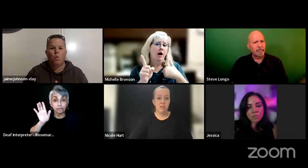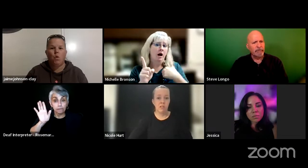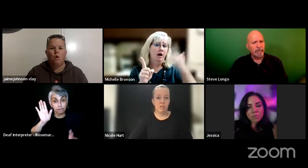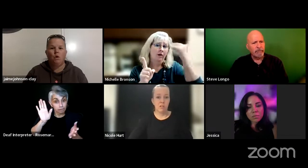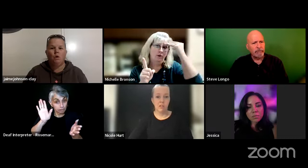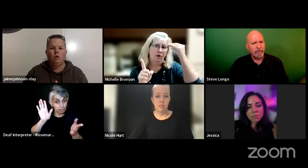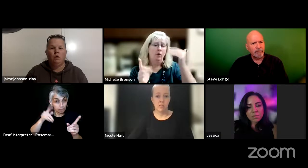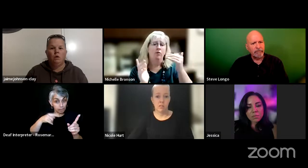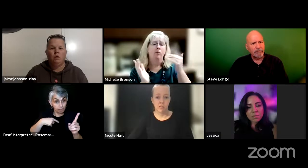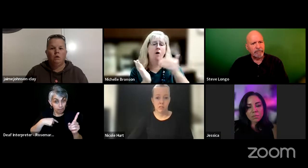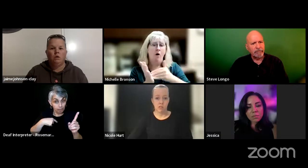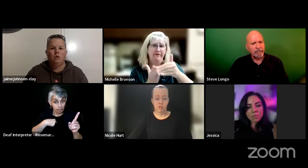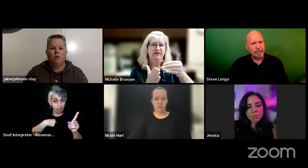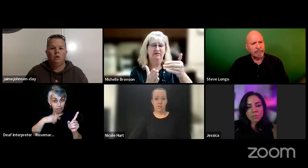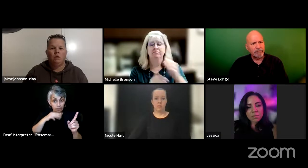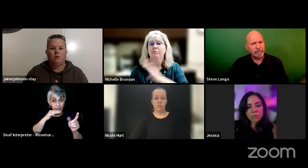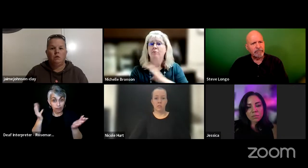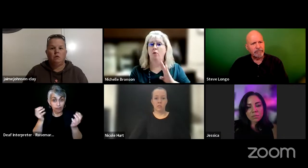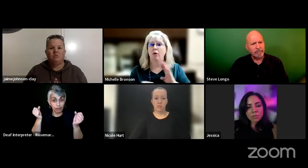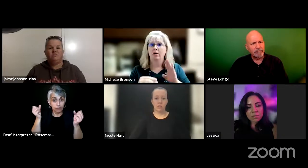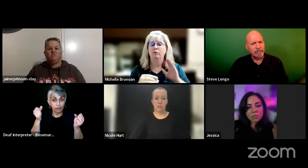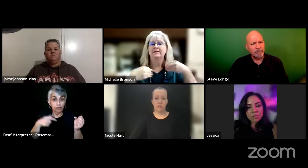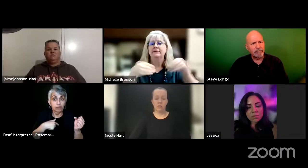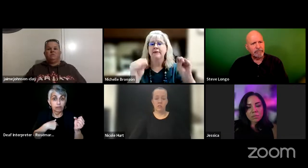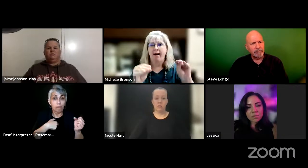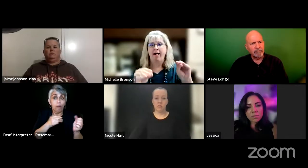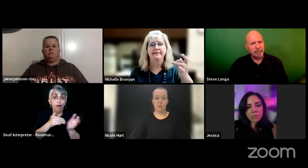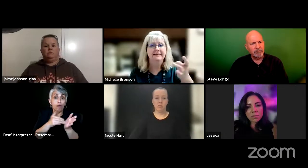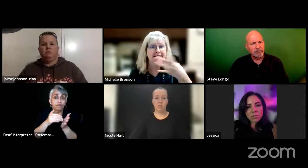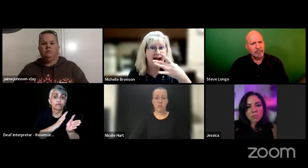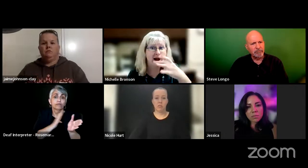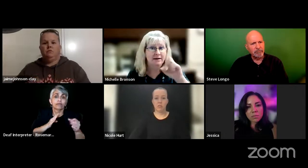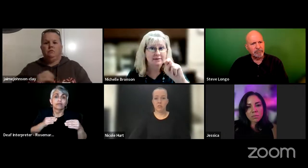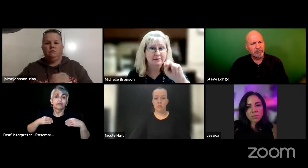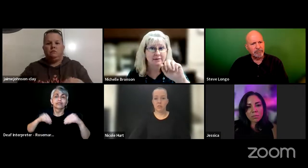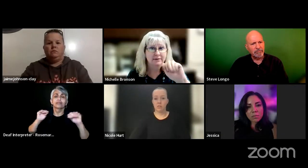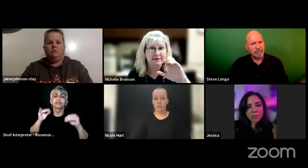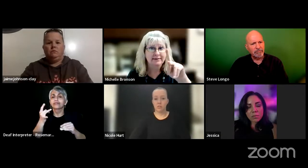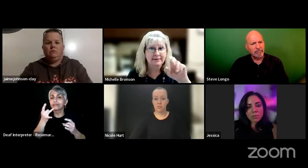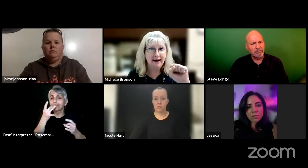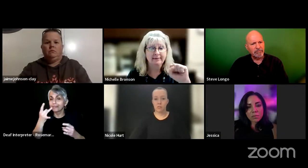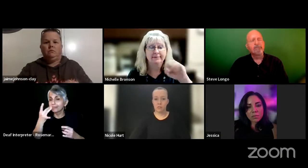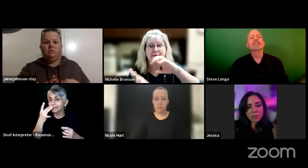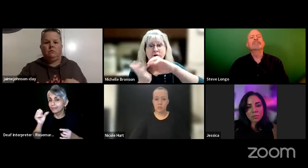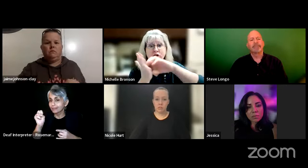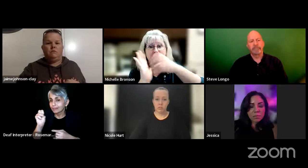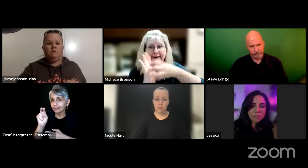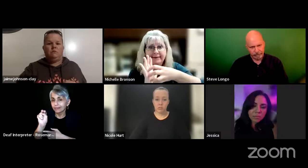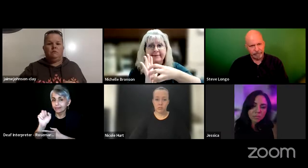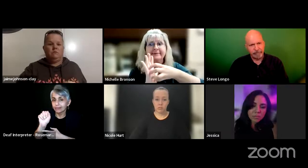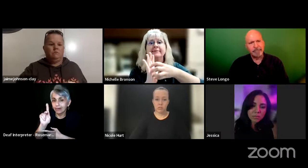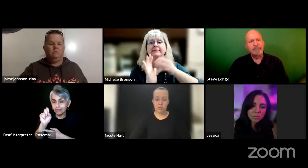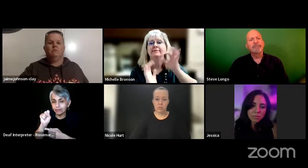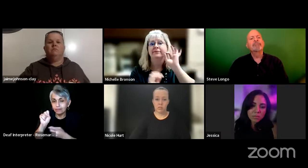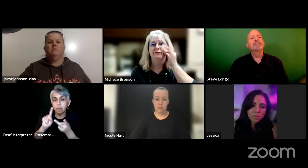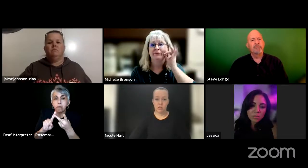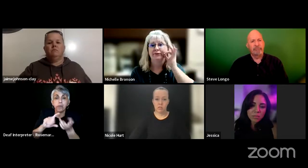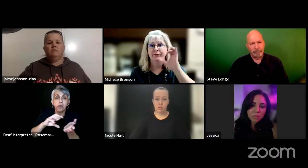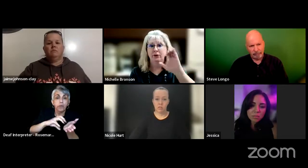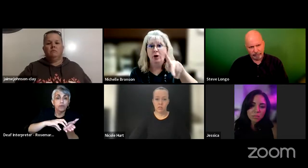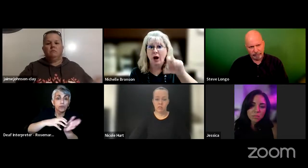Michelle? This is Michelle. I know that oftentimes the board has sold